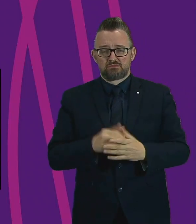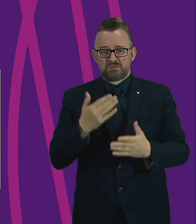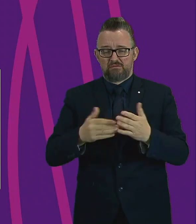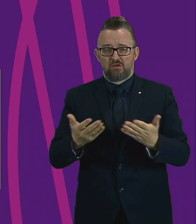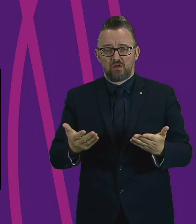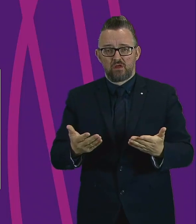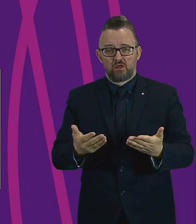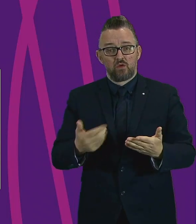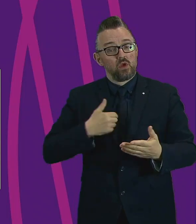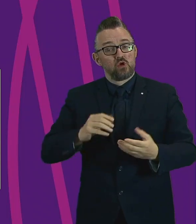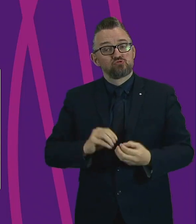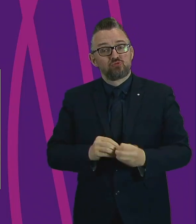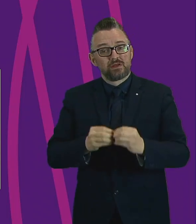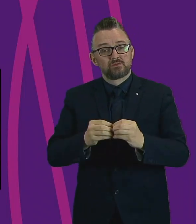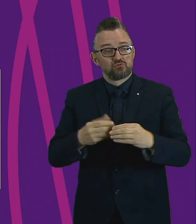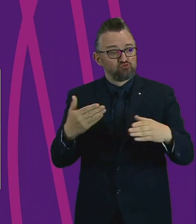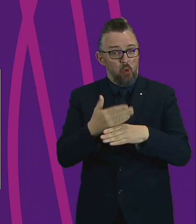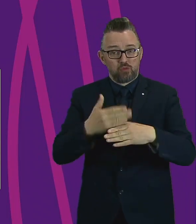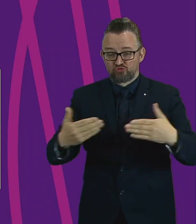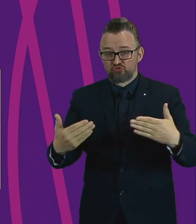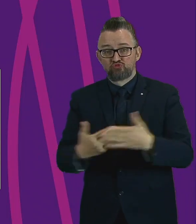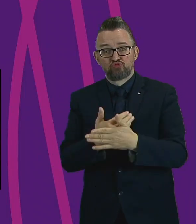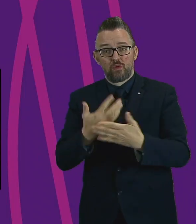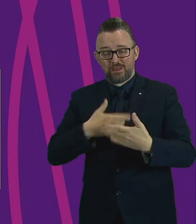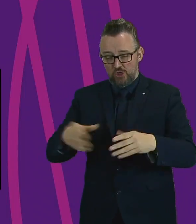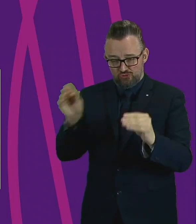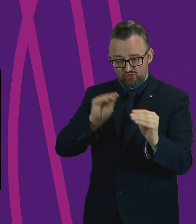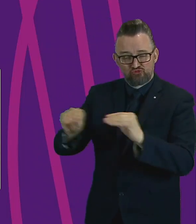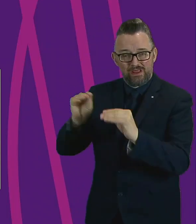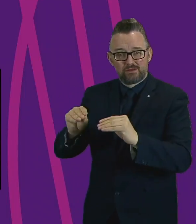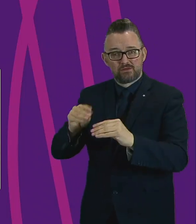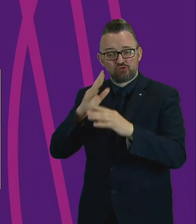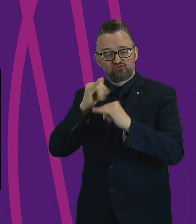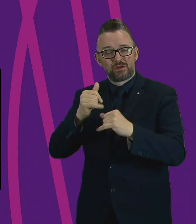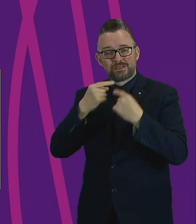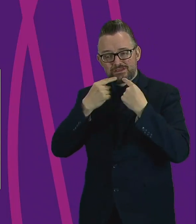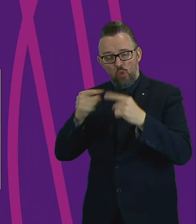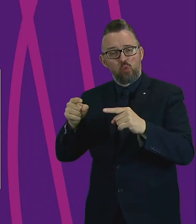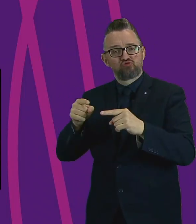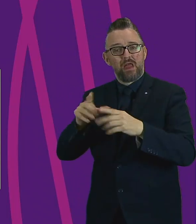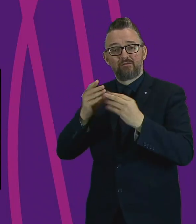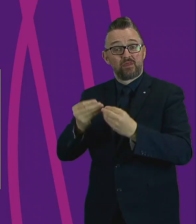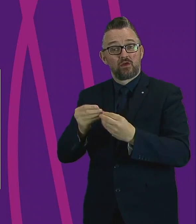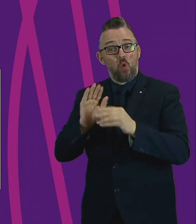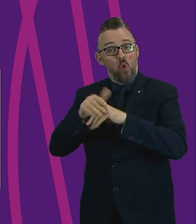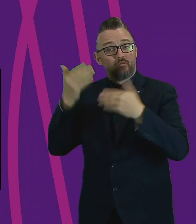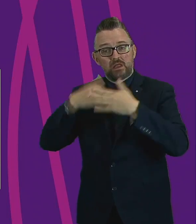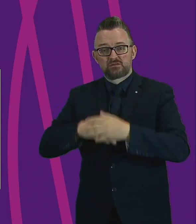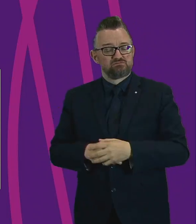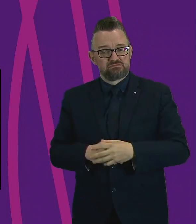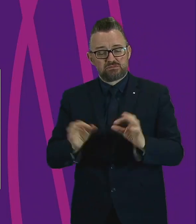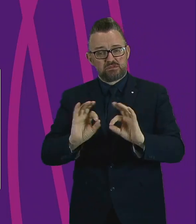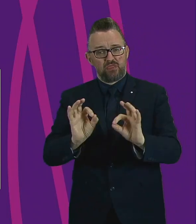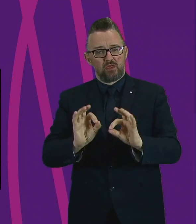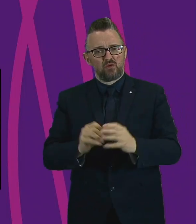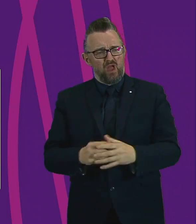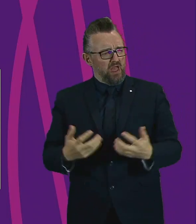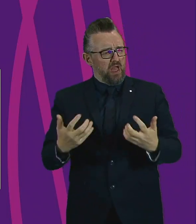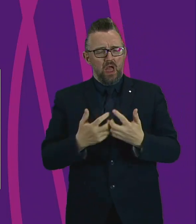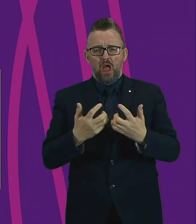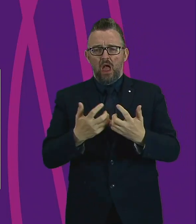create all these new jobs and were people trained and disclosure checked overnight? Of course they didn't. So how did the social